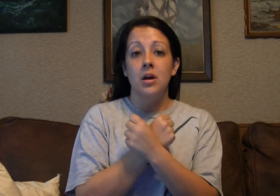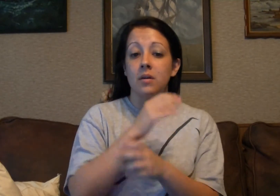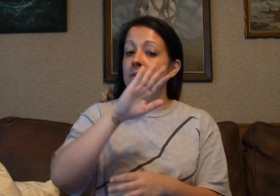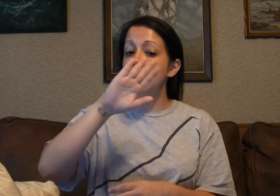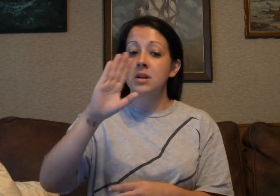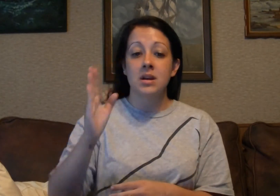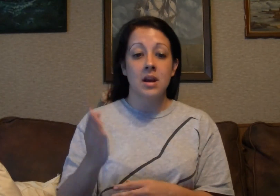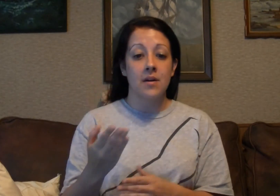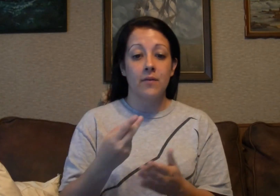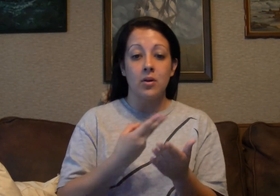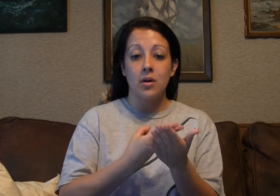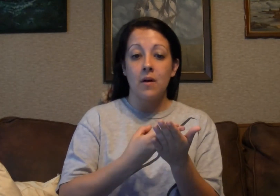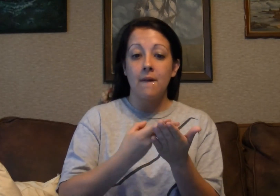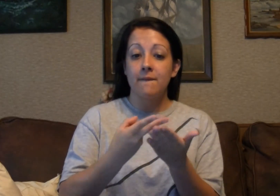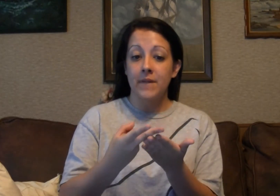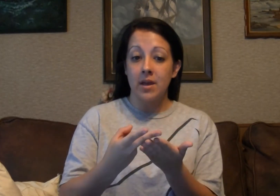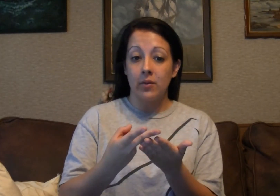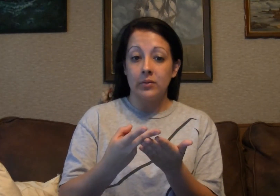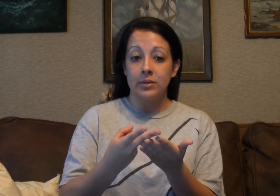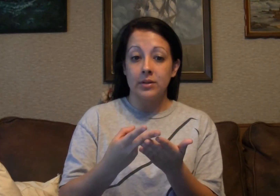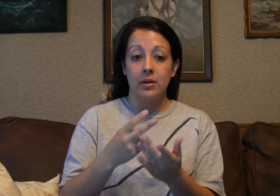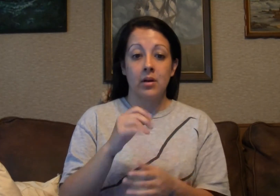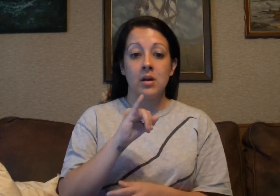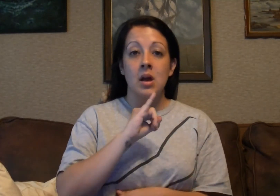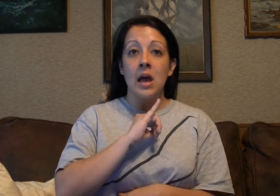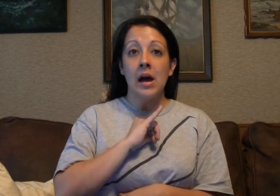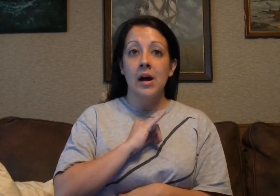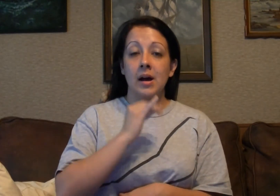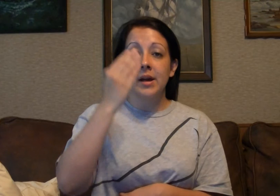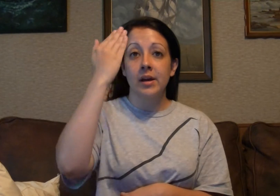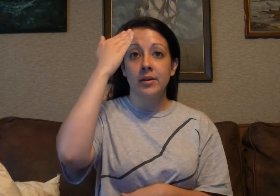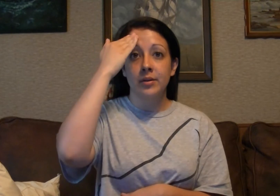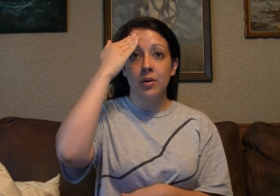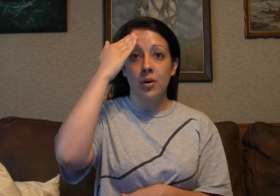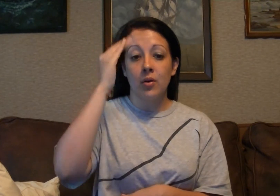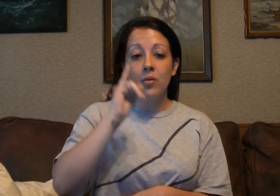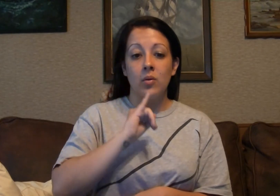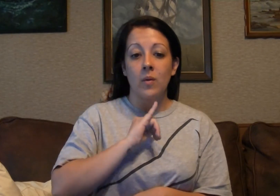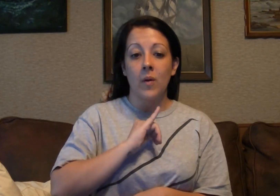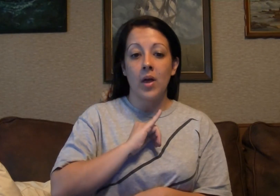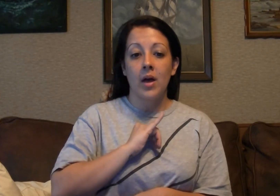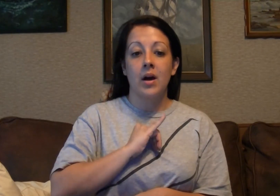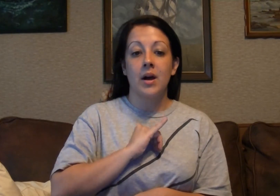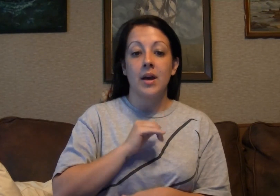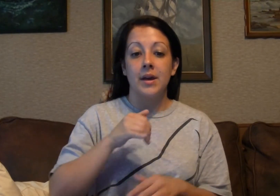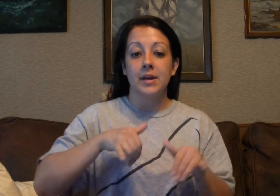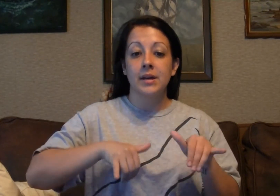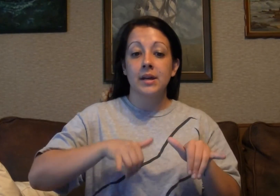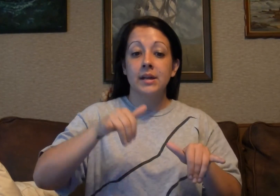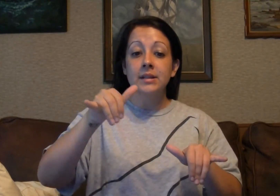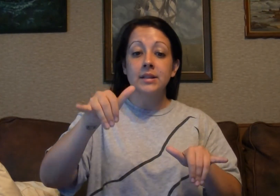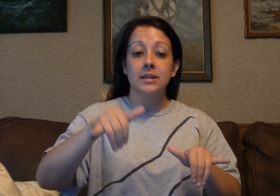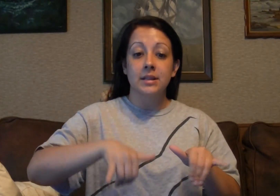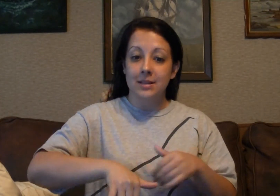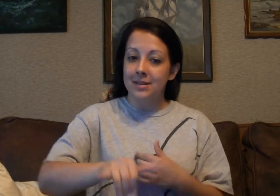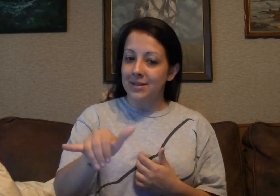love never fails. I know I